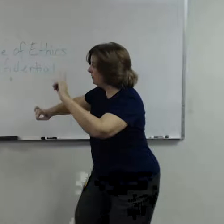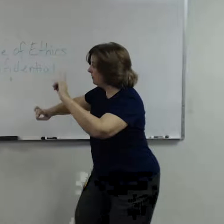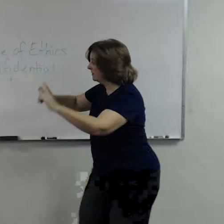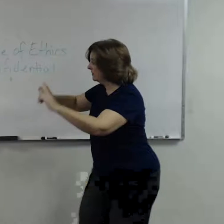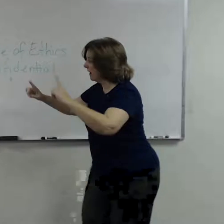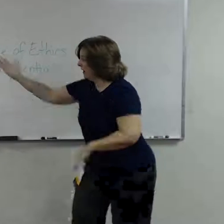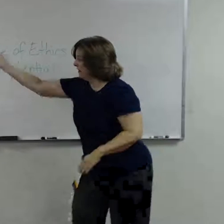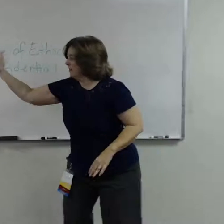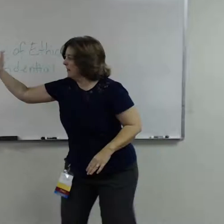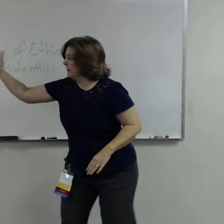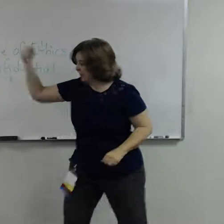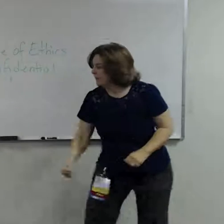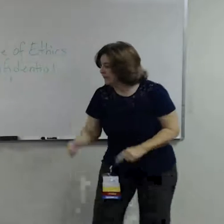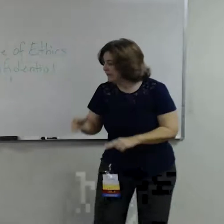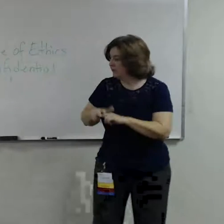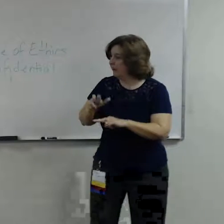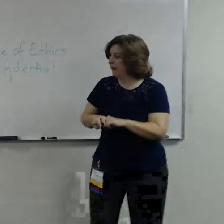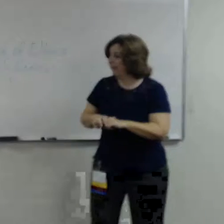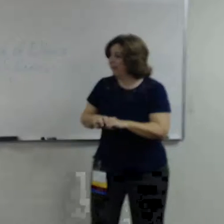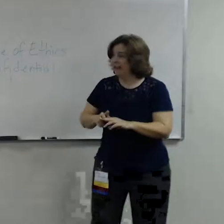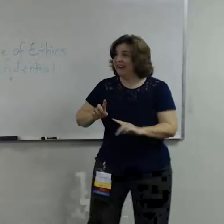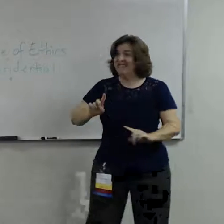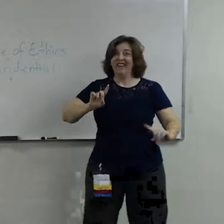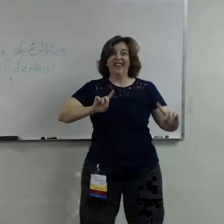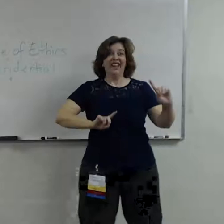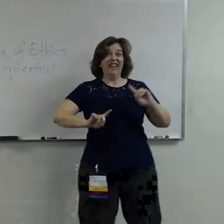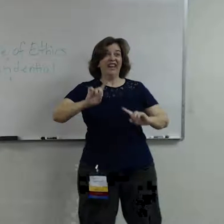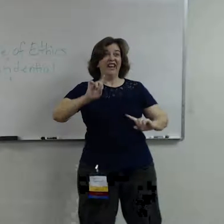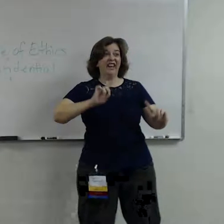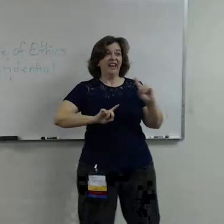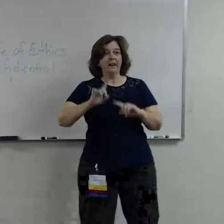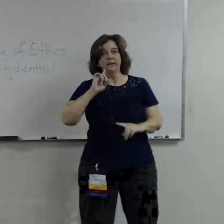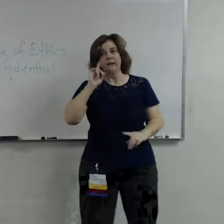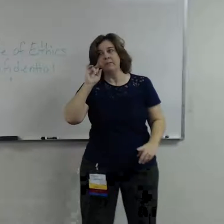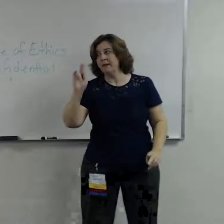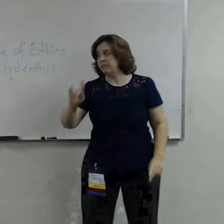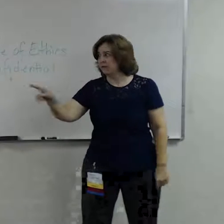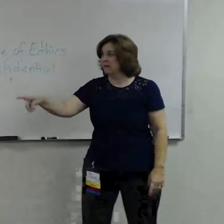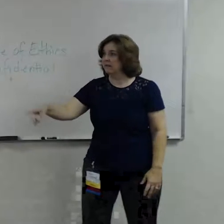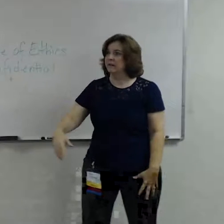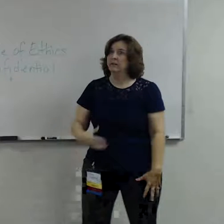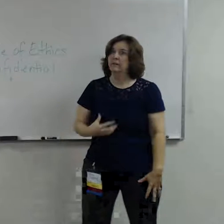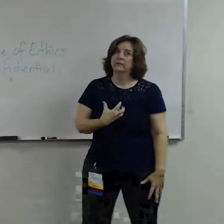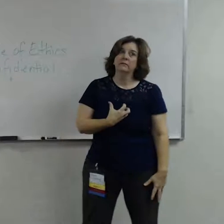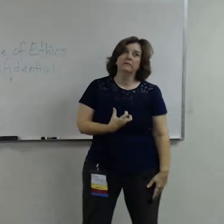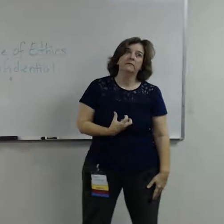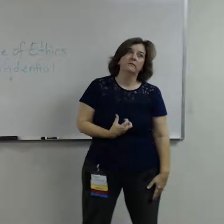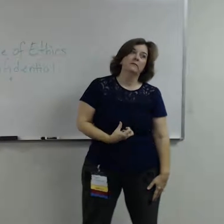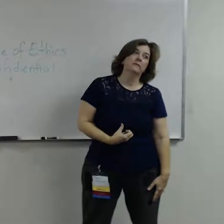can sign. Come here, sit in the chair. And we're like, hee. And deaf people are going,